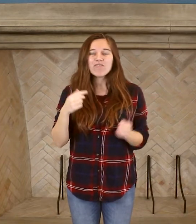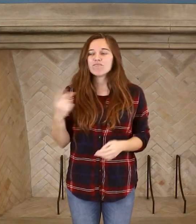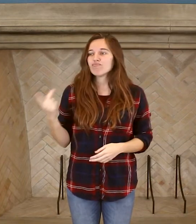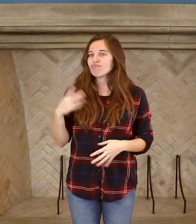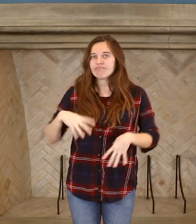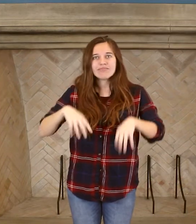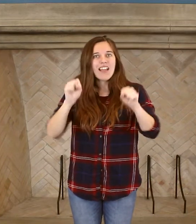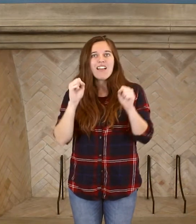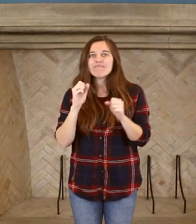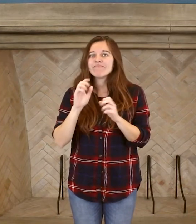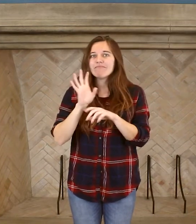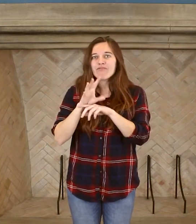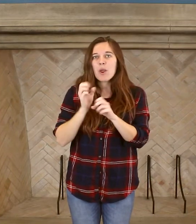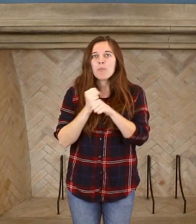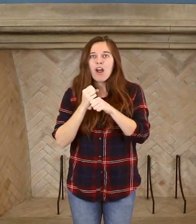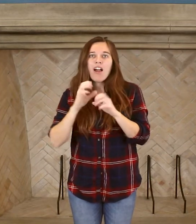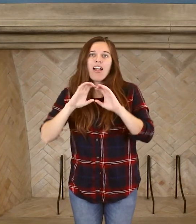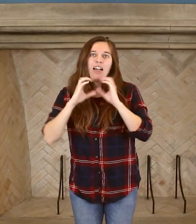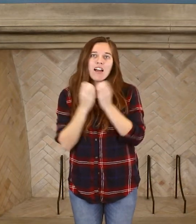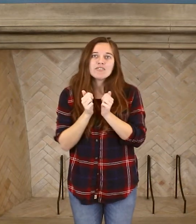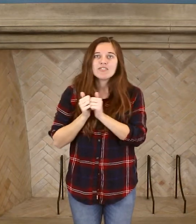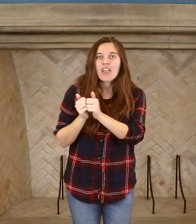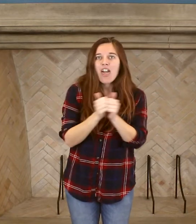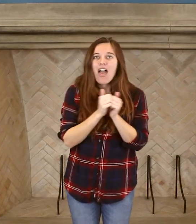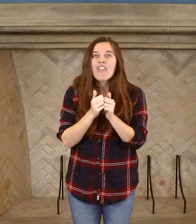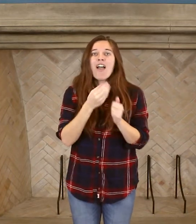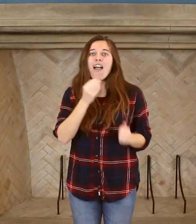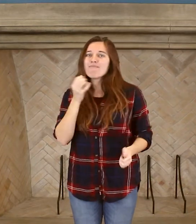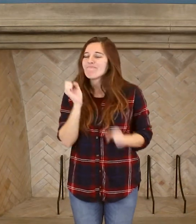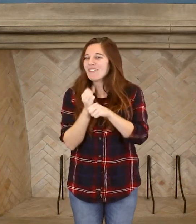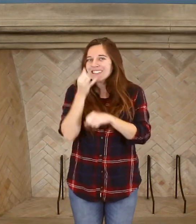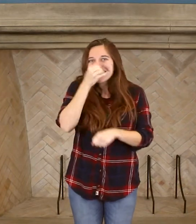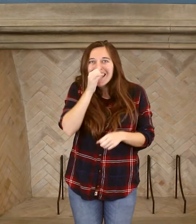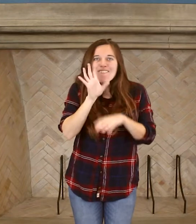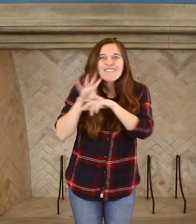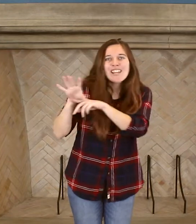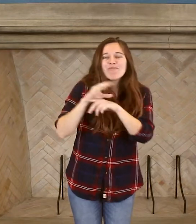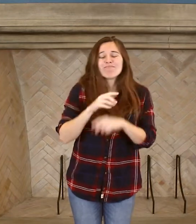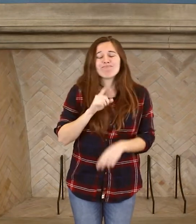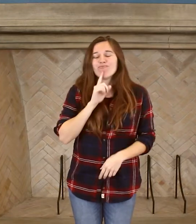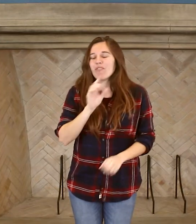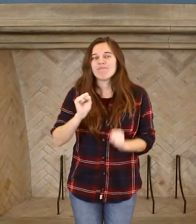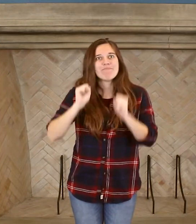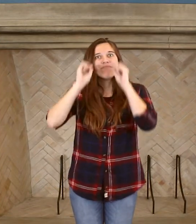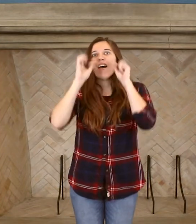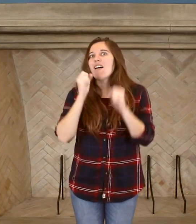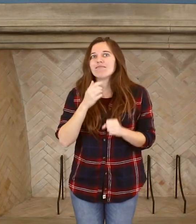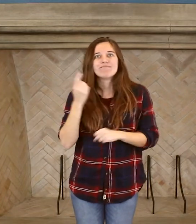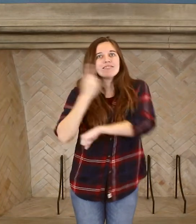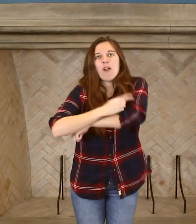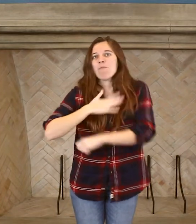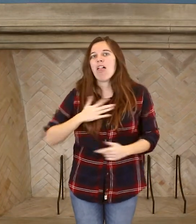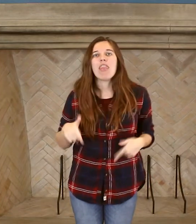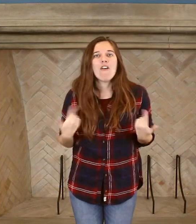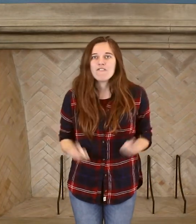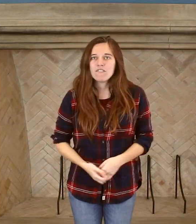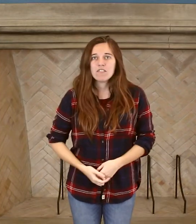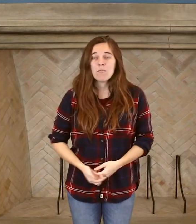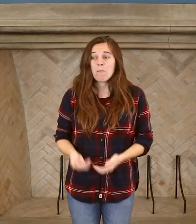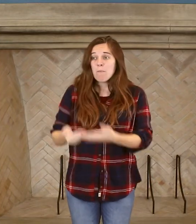ASL. So we took movie production classes together. We made silly videos. It was awesome. It was one of my best times of